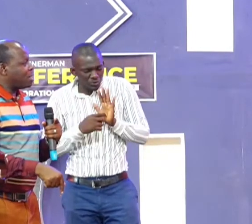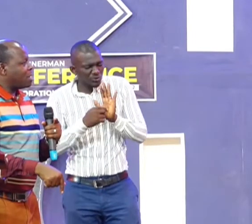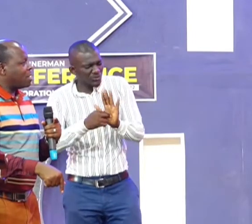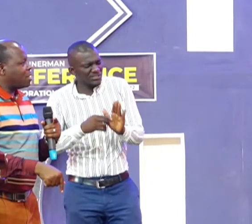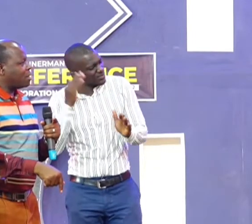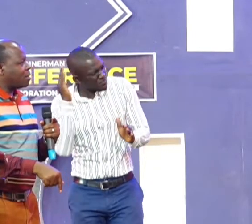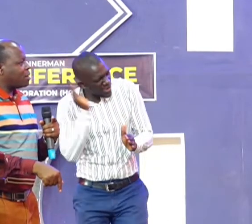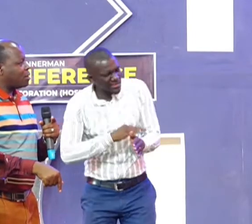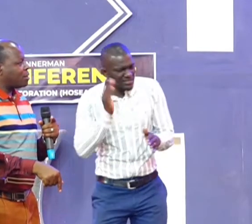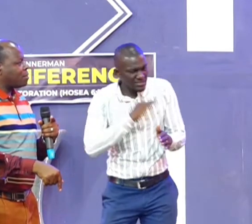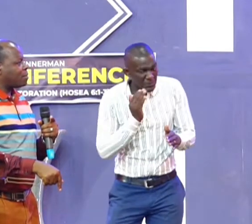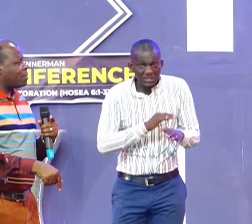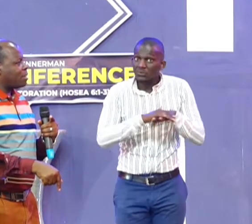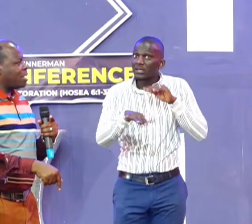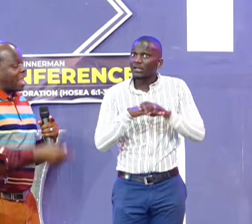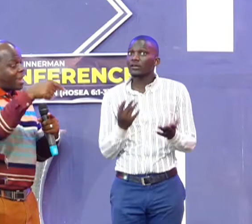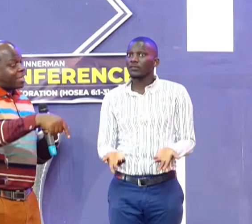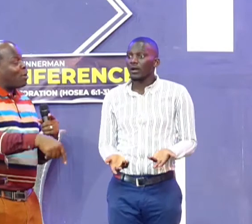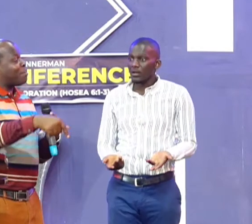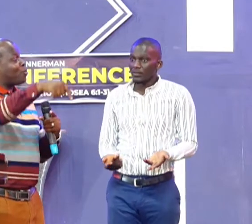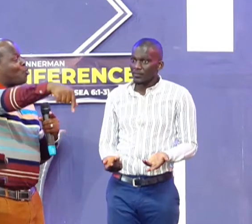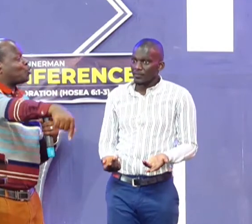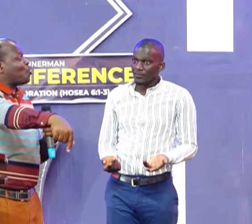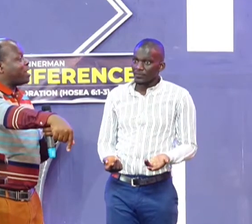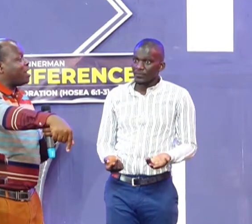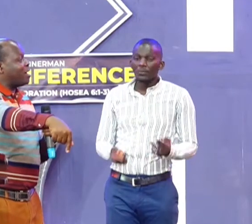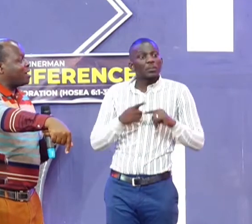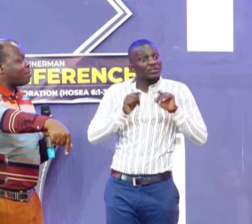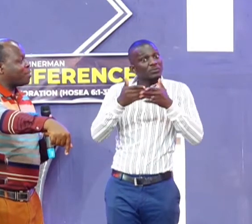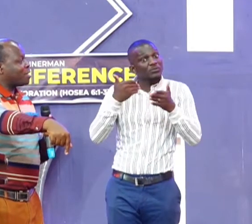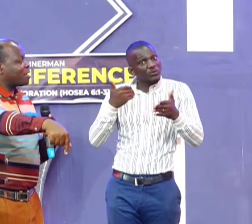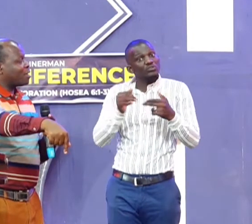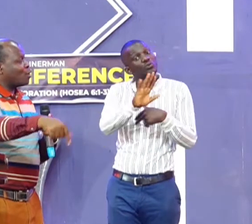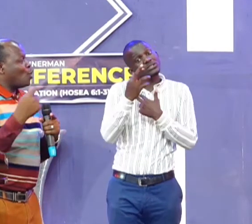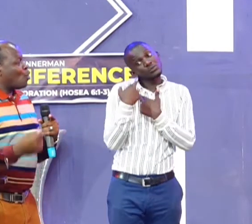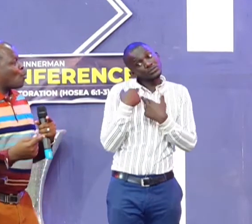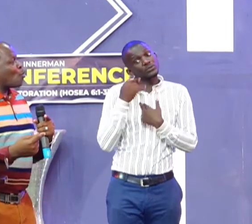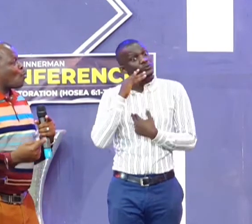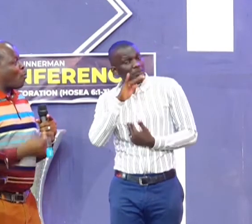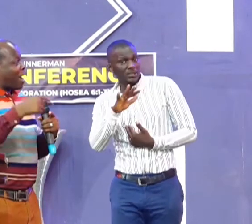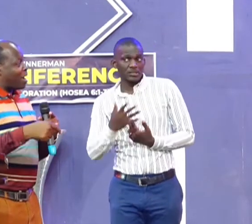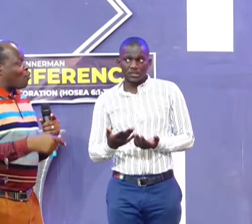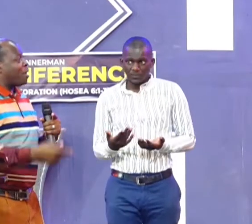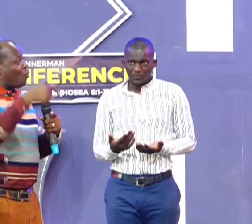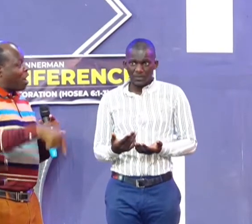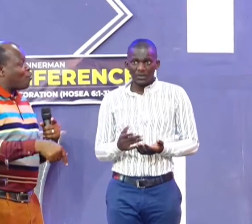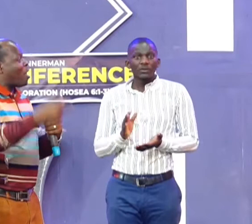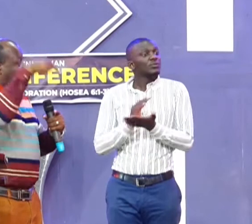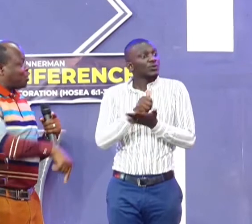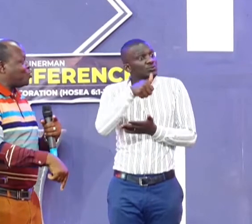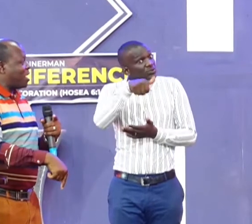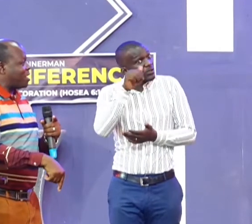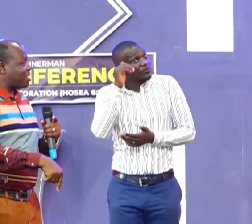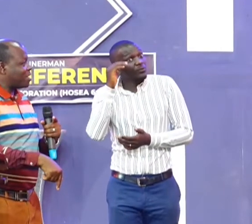the evil within it. But you would have spoken it from the beginning